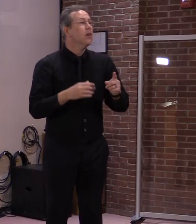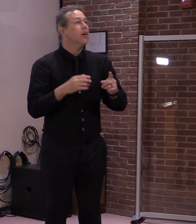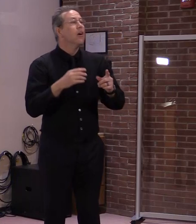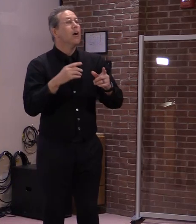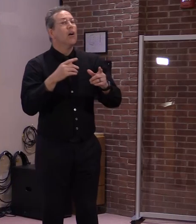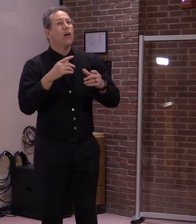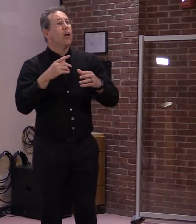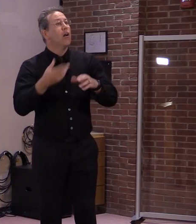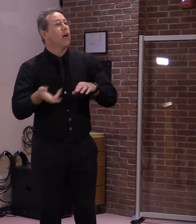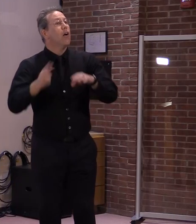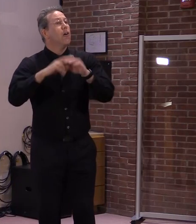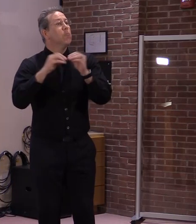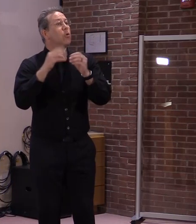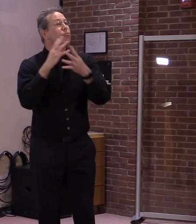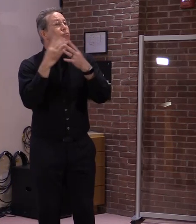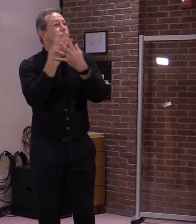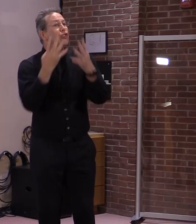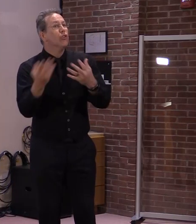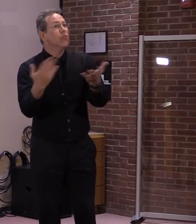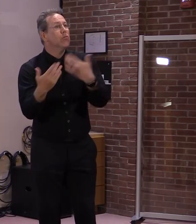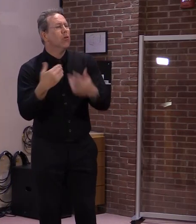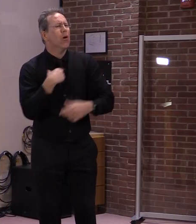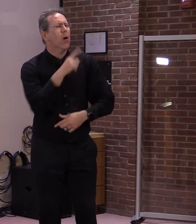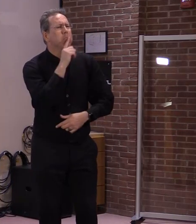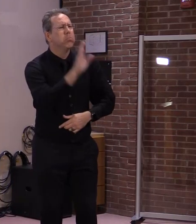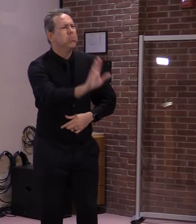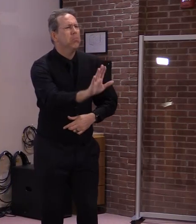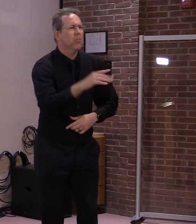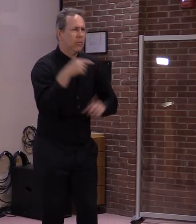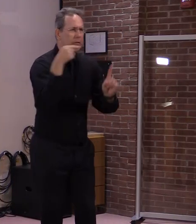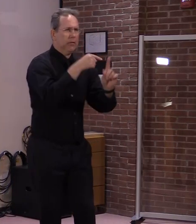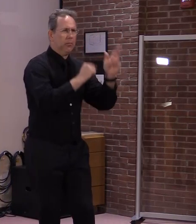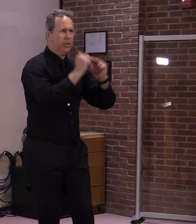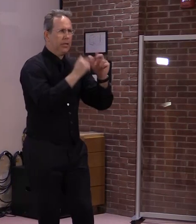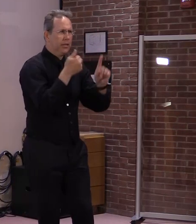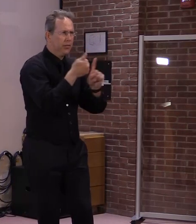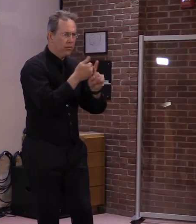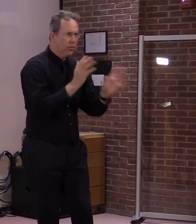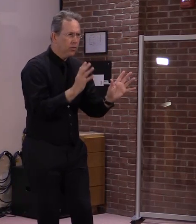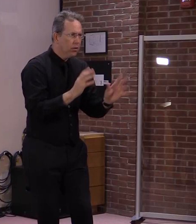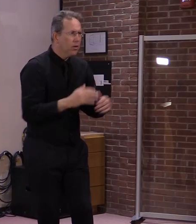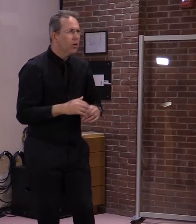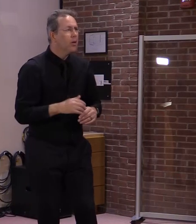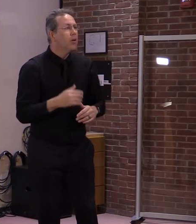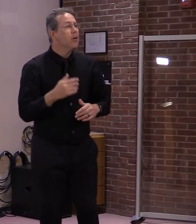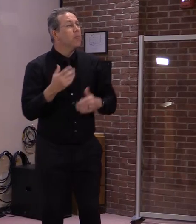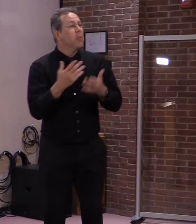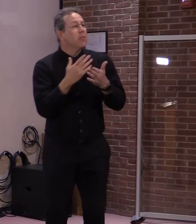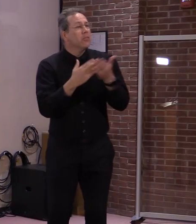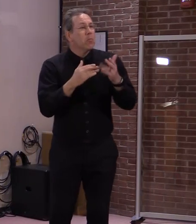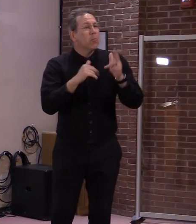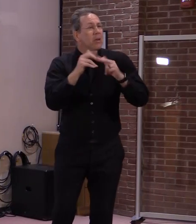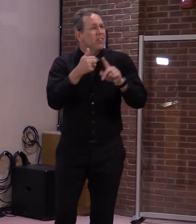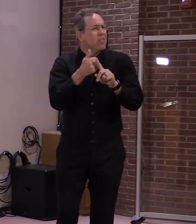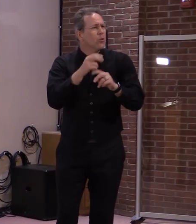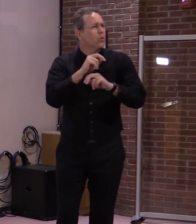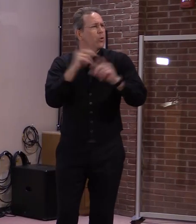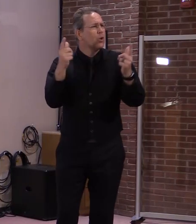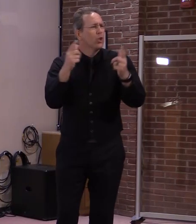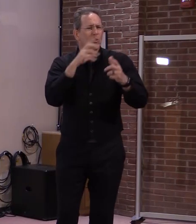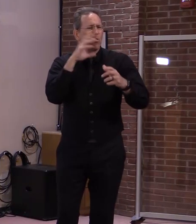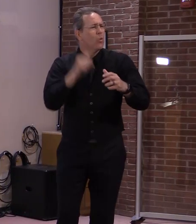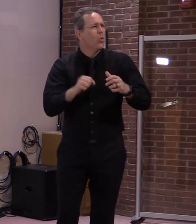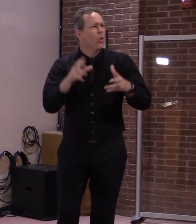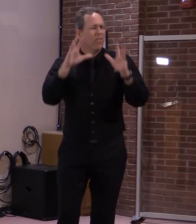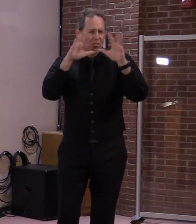they would provide the best services to the individuals that we are serving in our correctional settings and facilities. So